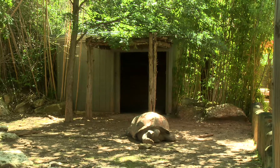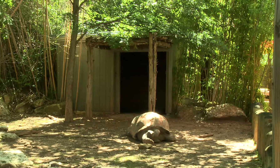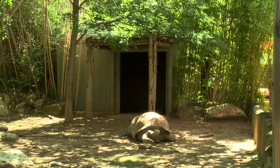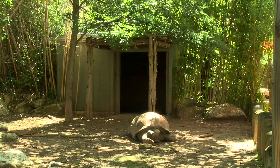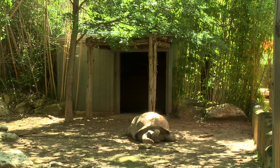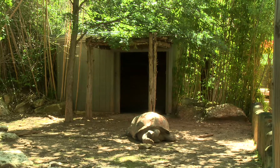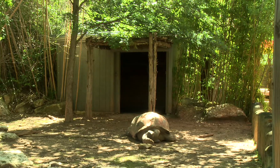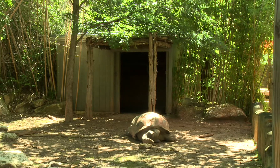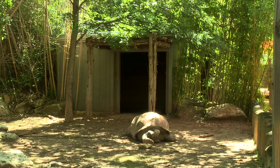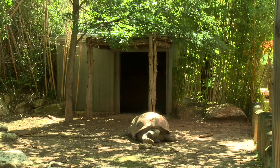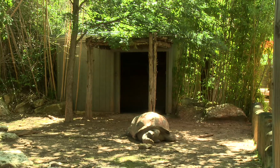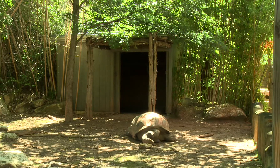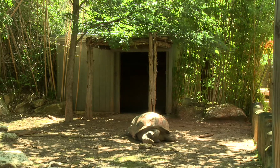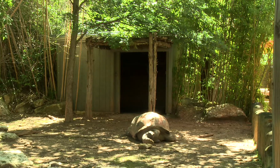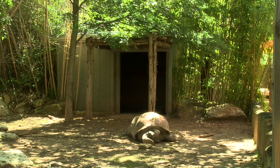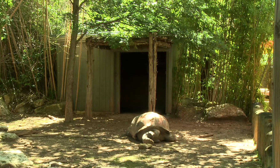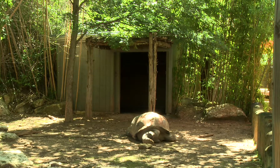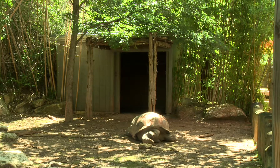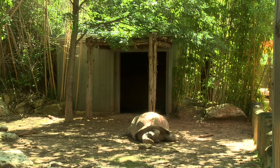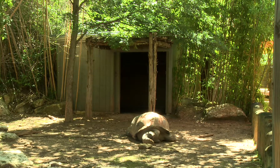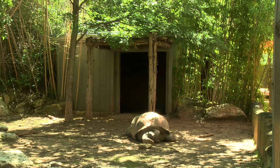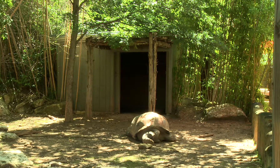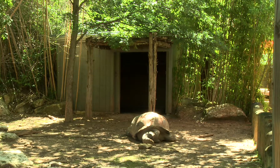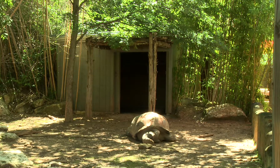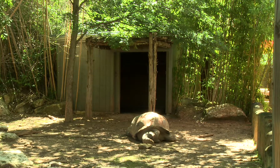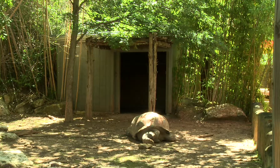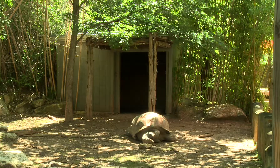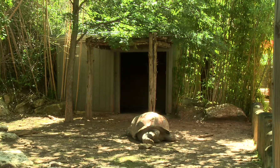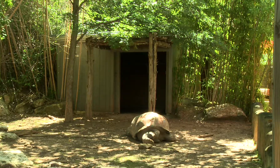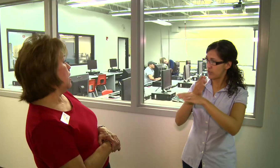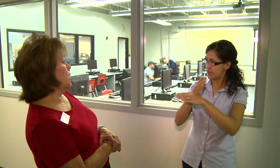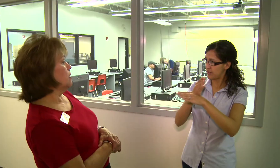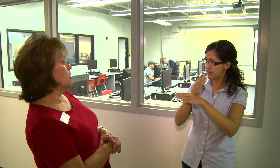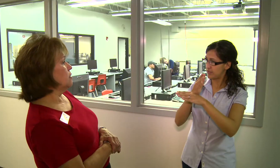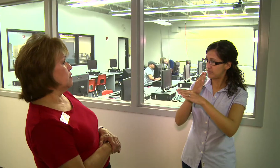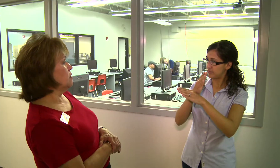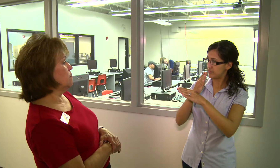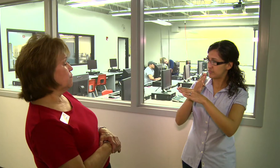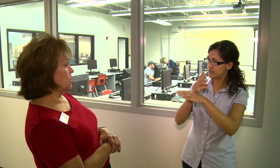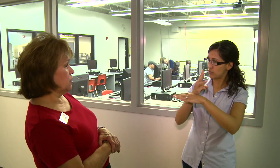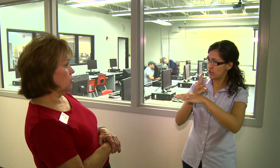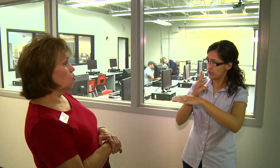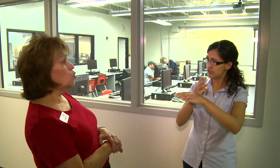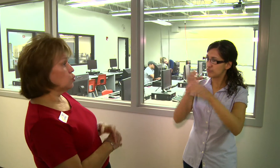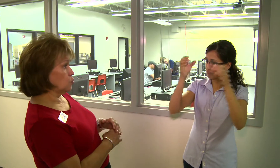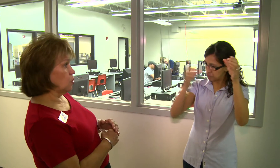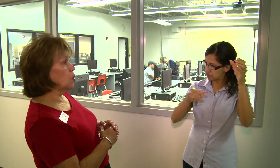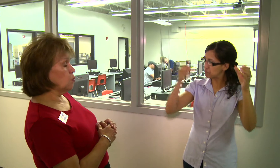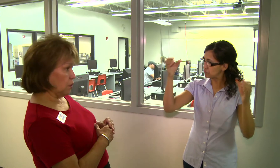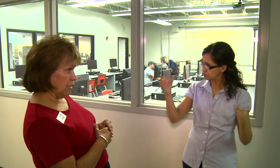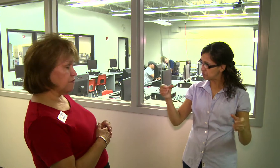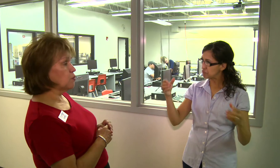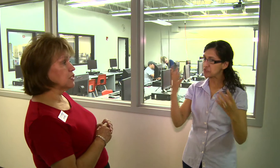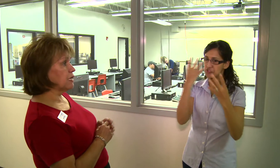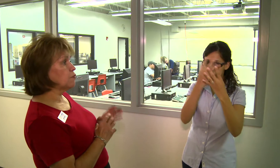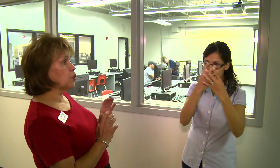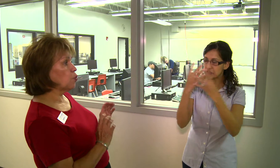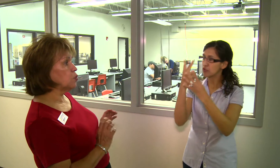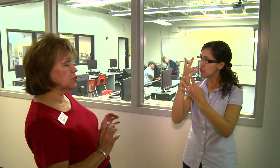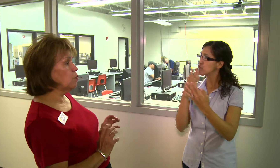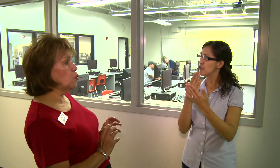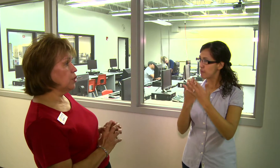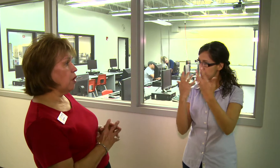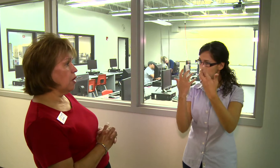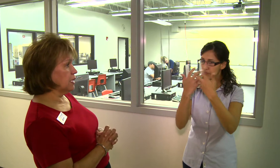things that they have, for example, the poles, the timbers that they use, and the front was left